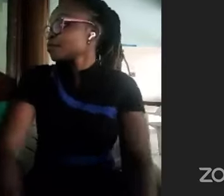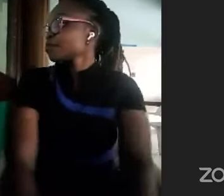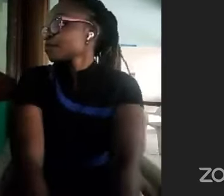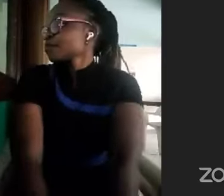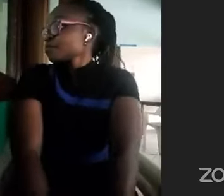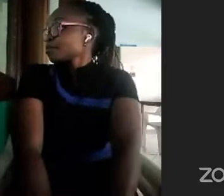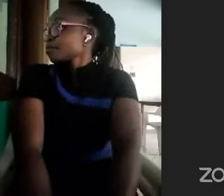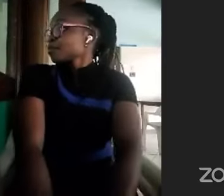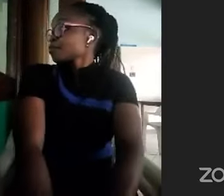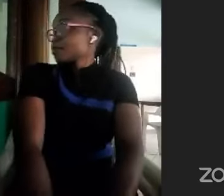Sophie?